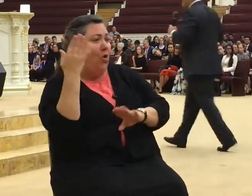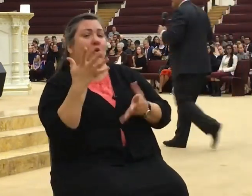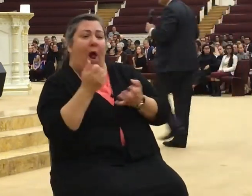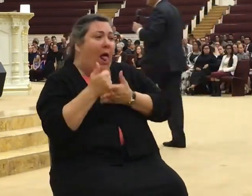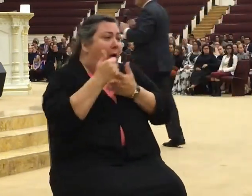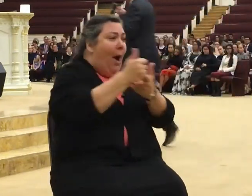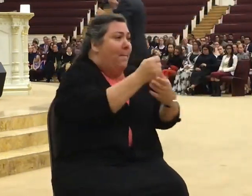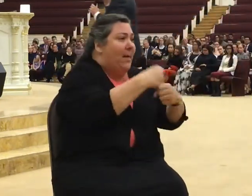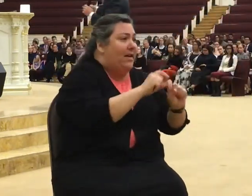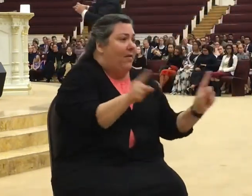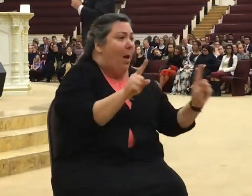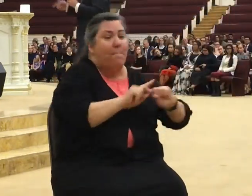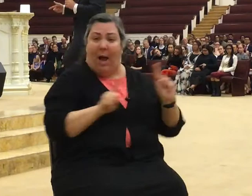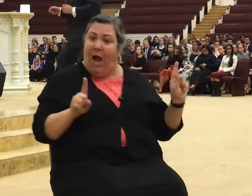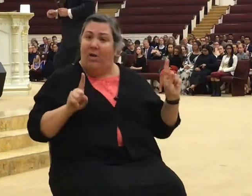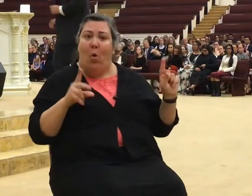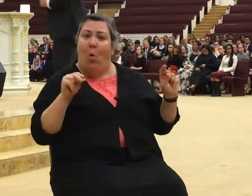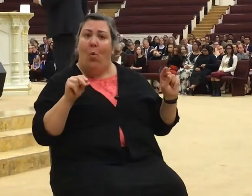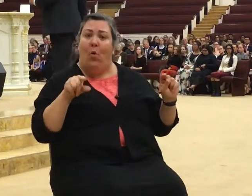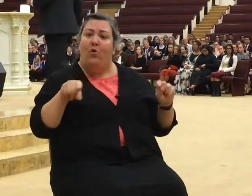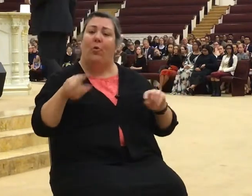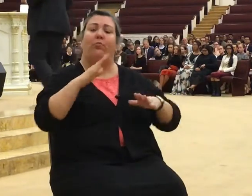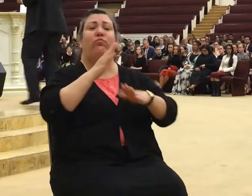more content to just enjoy church.